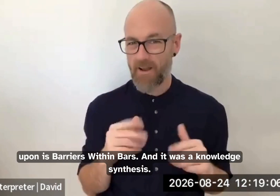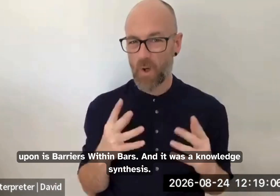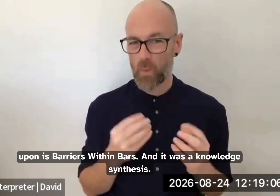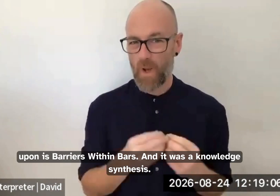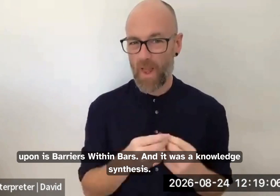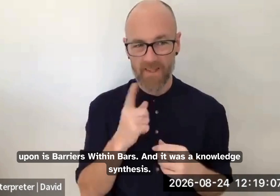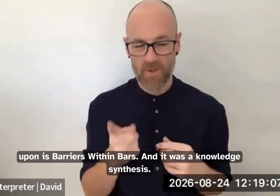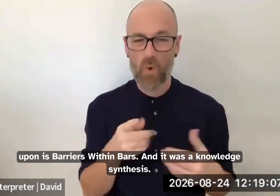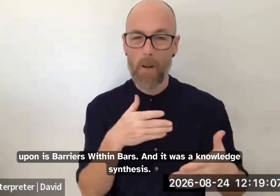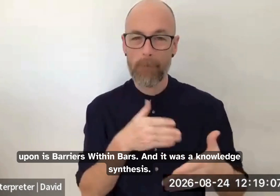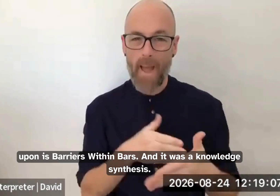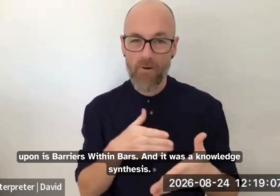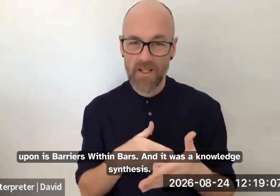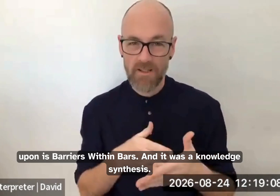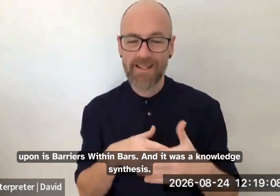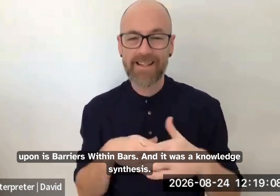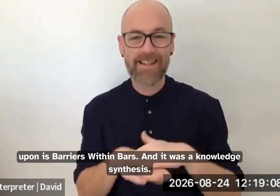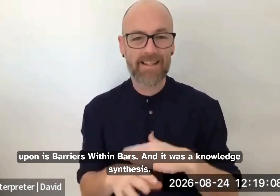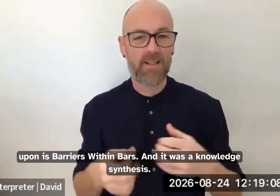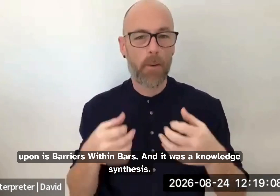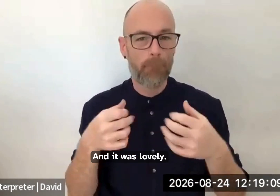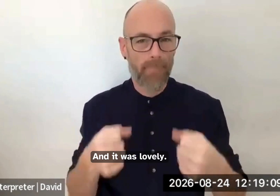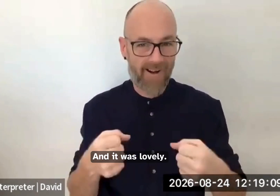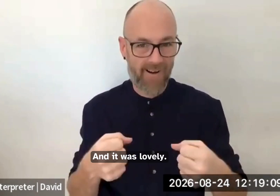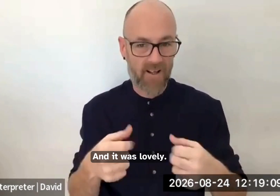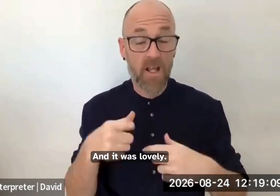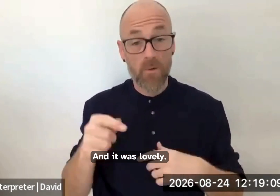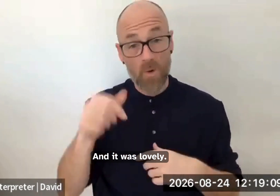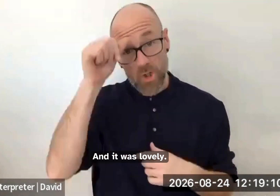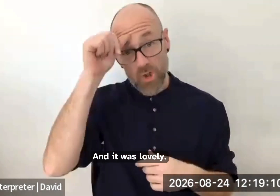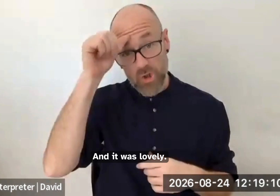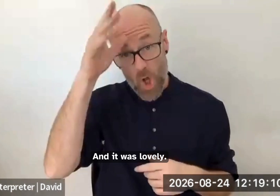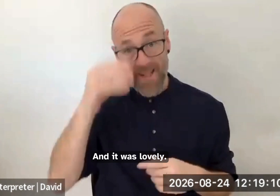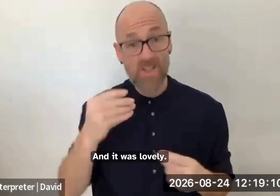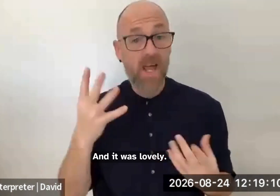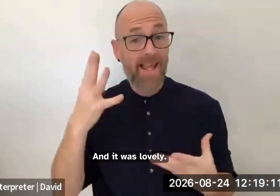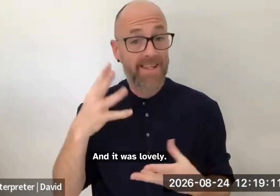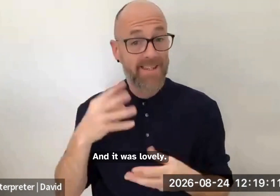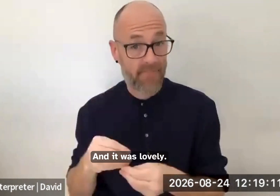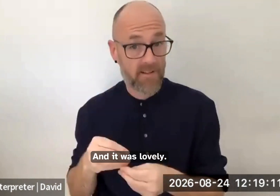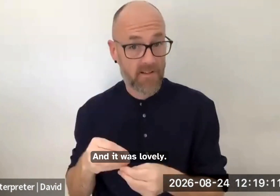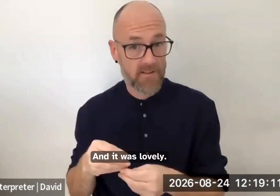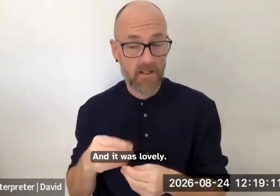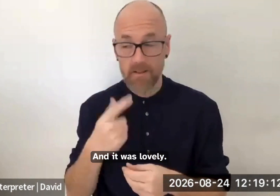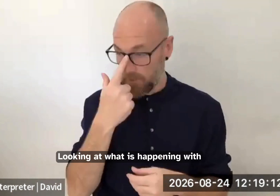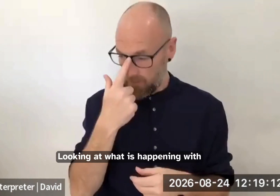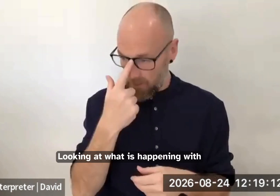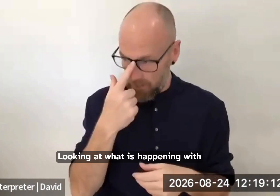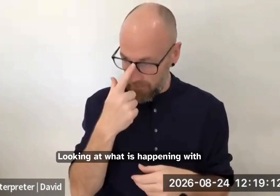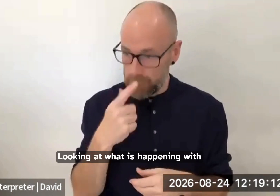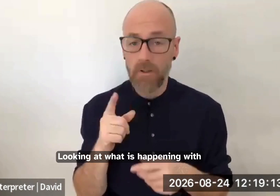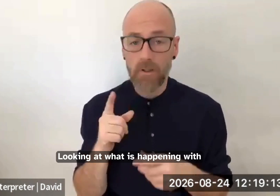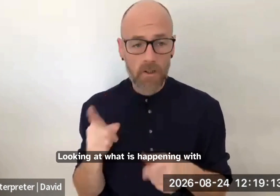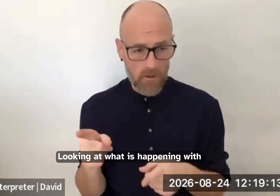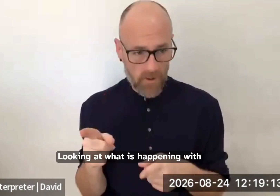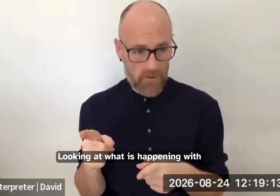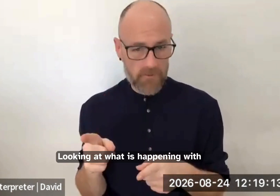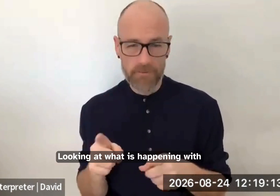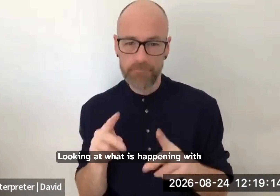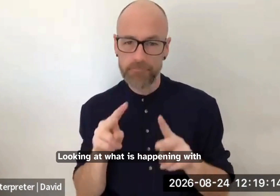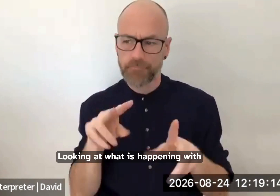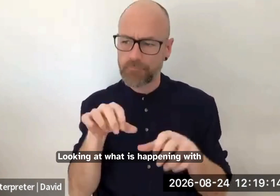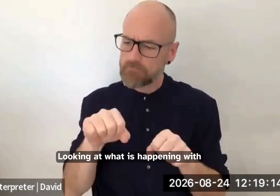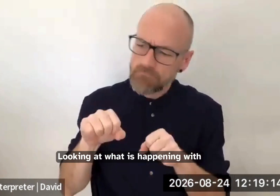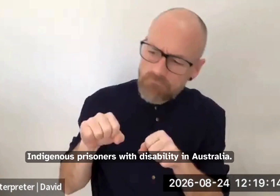Within Bars, and it was a knowledge synthesis, and it was looking at what is